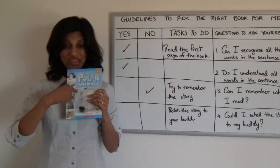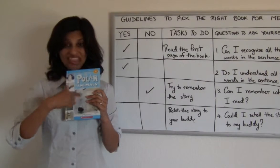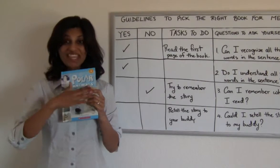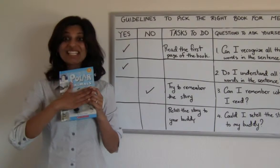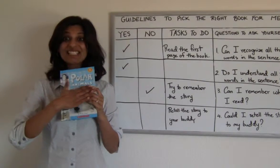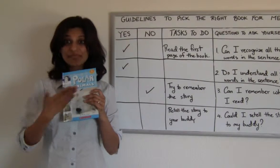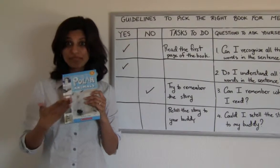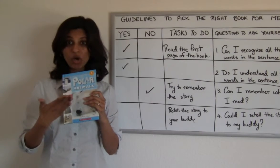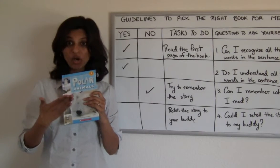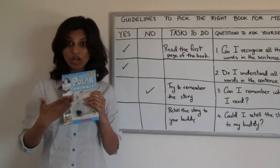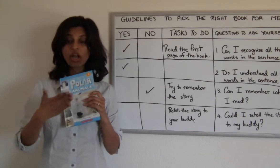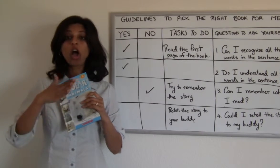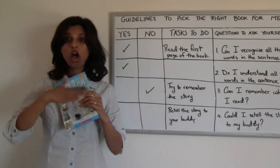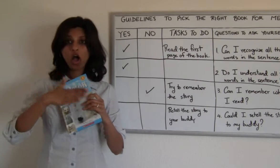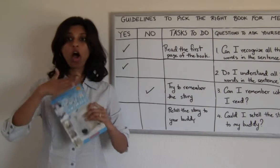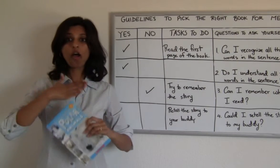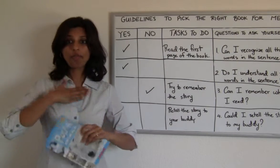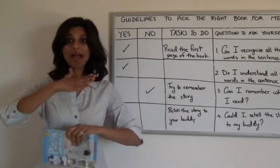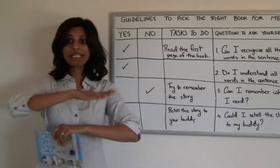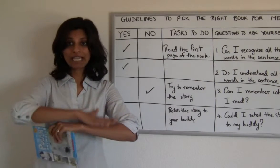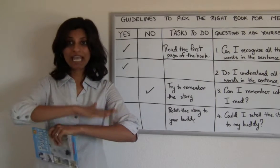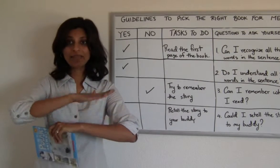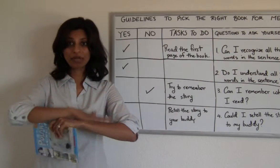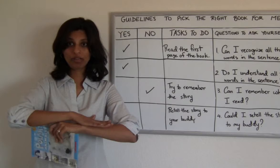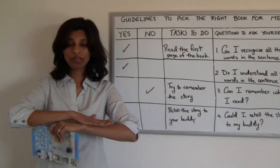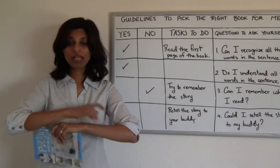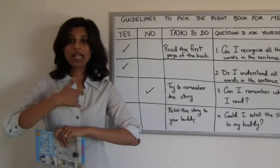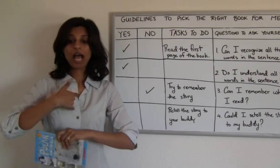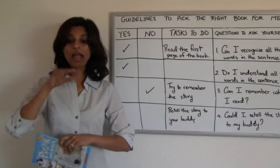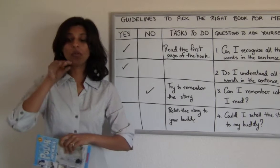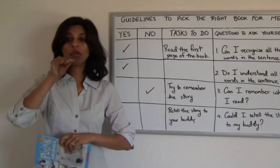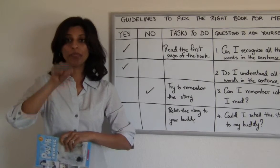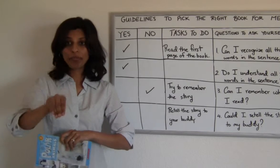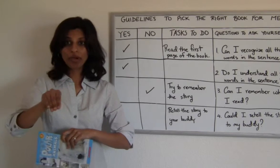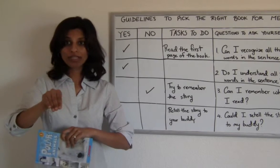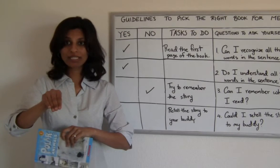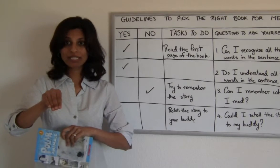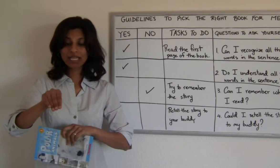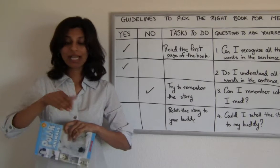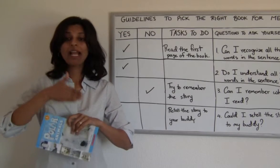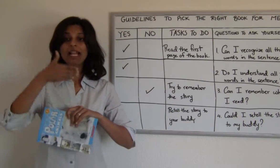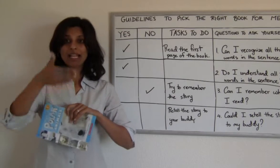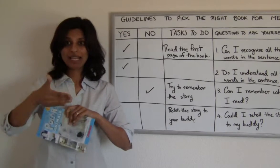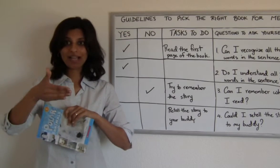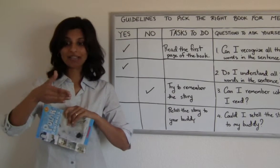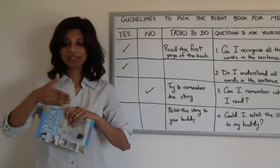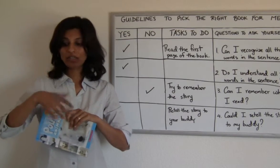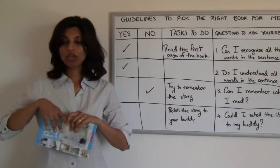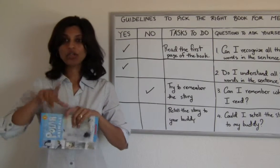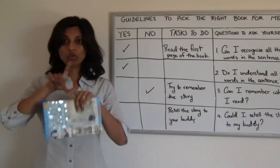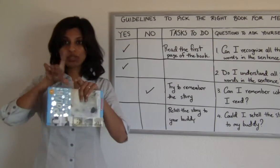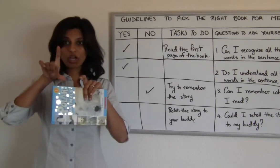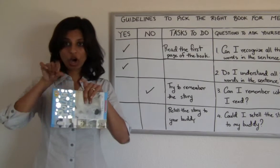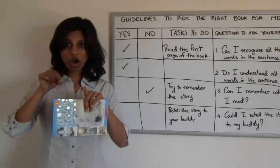So this book on my table, I will put next to the